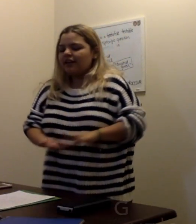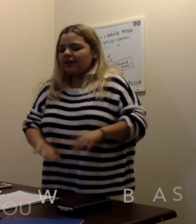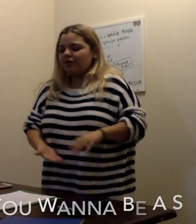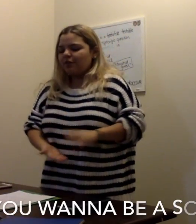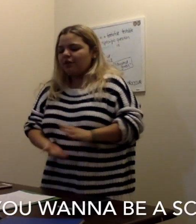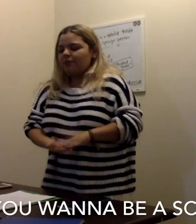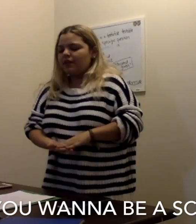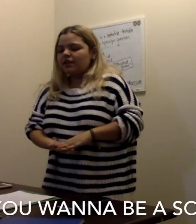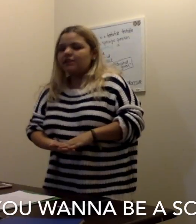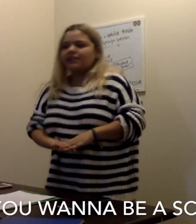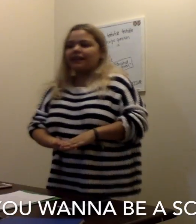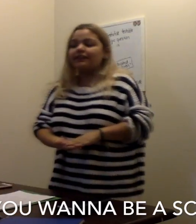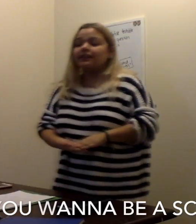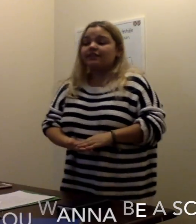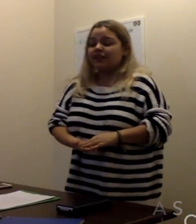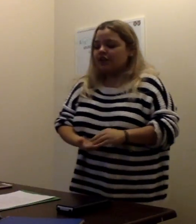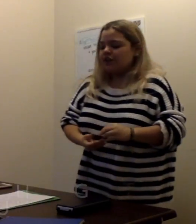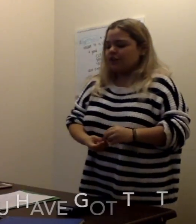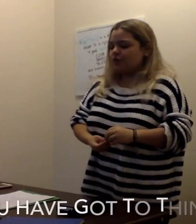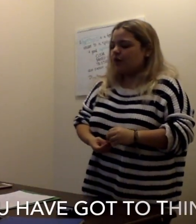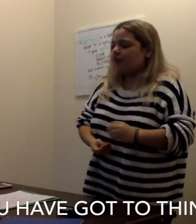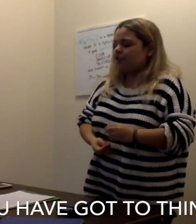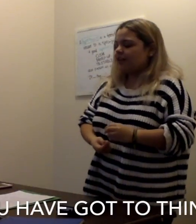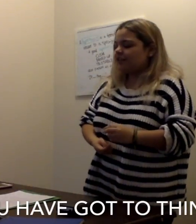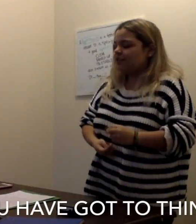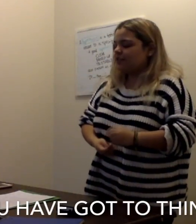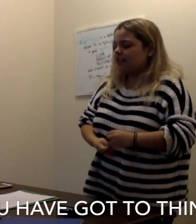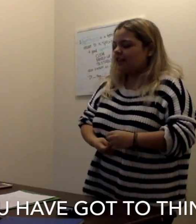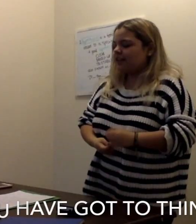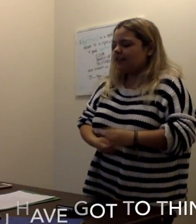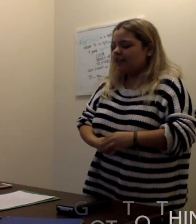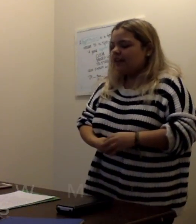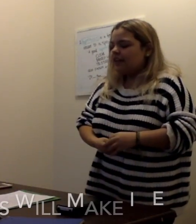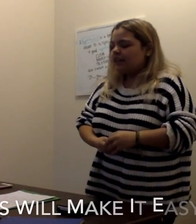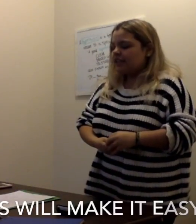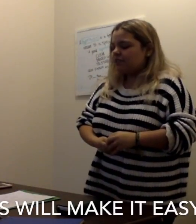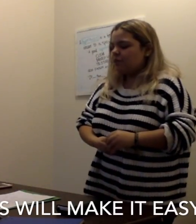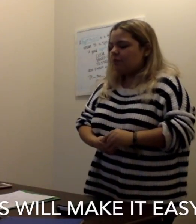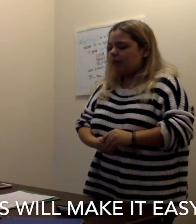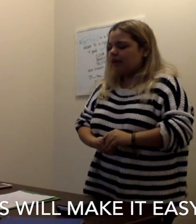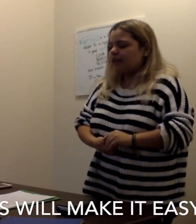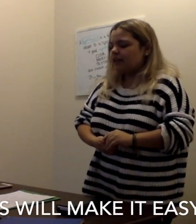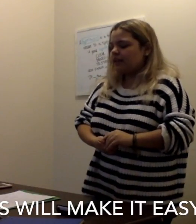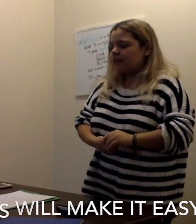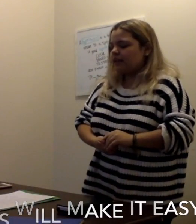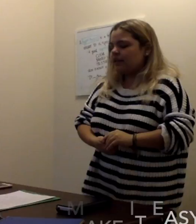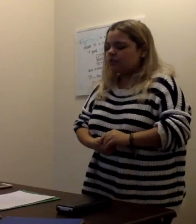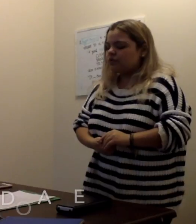If you want to be a scientist, you have got to think. This will make it easy to do